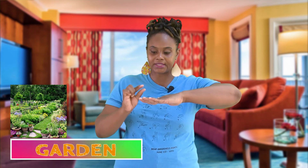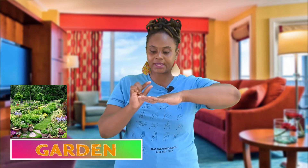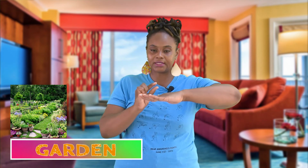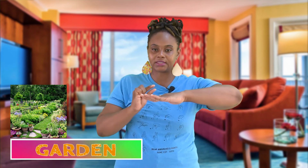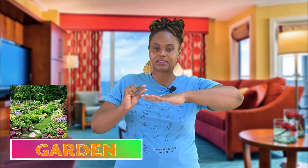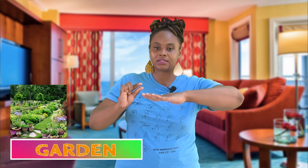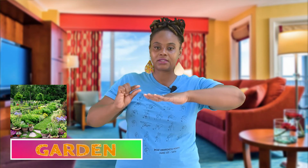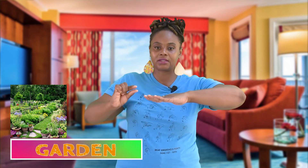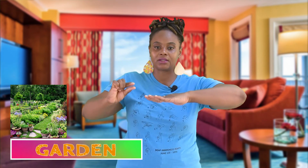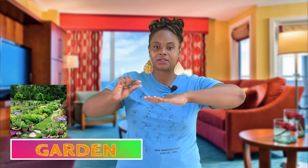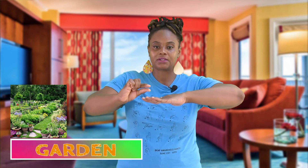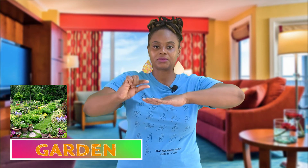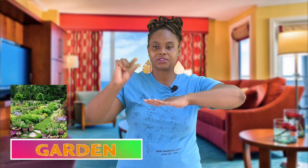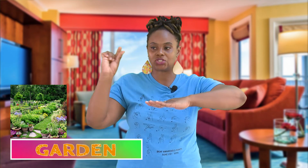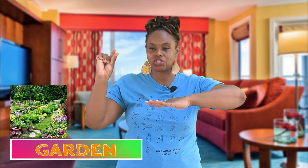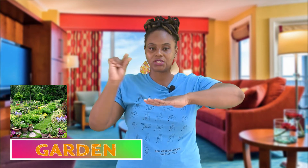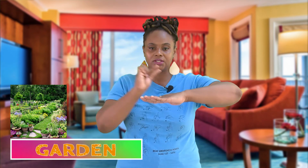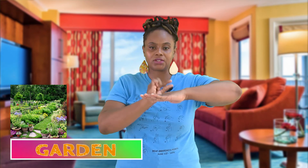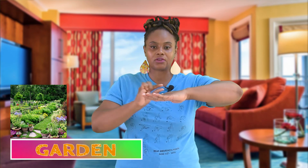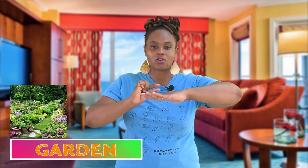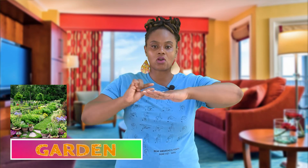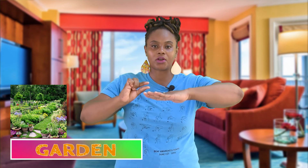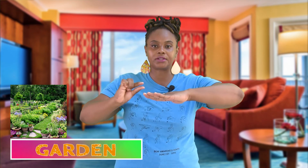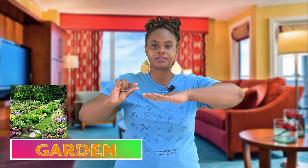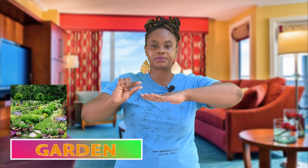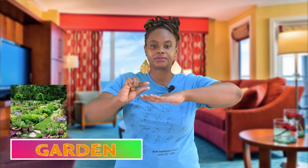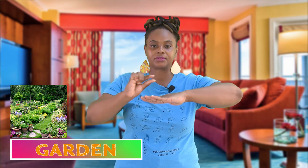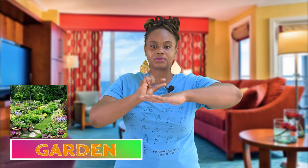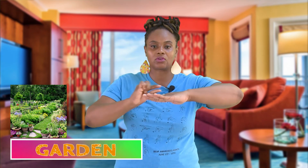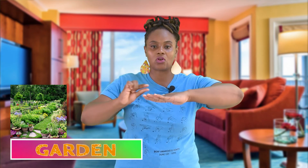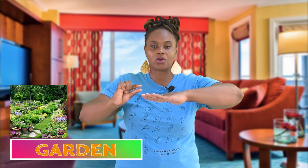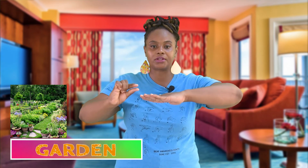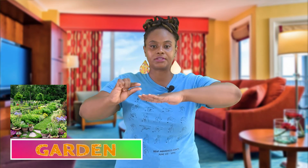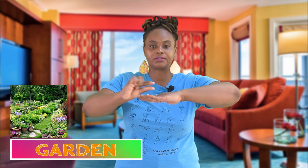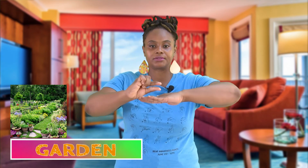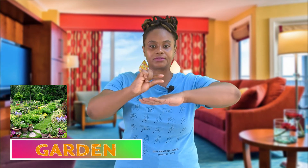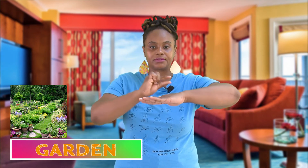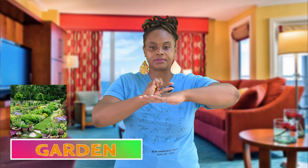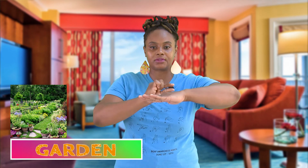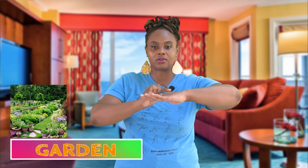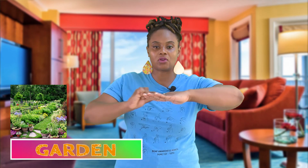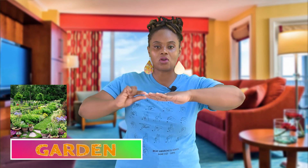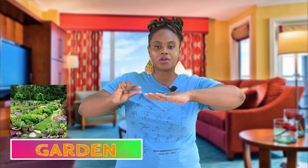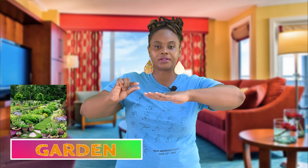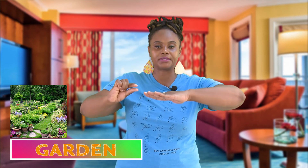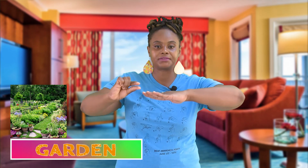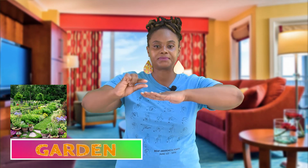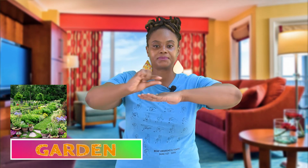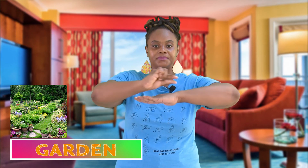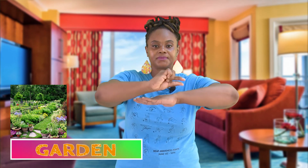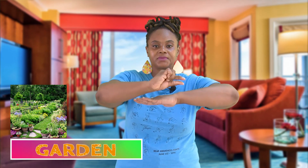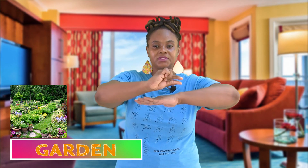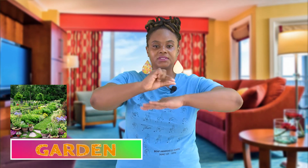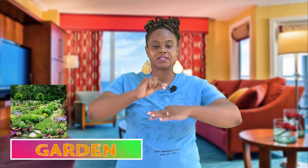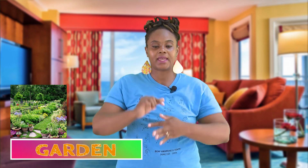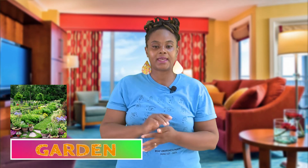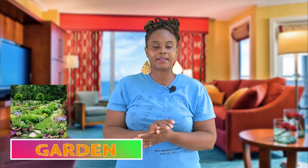flat hand, with a G, garden, garden, garden,